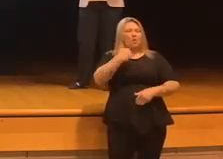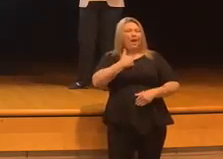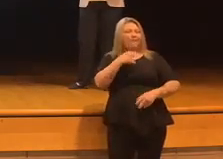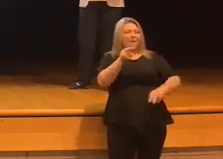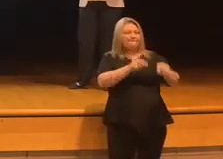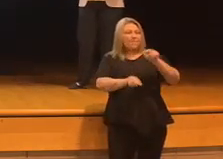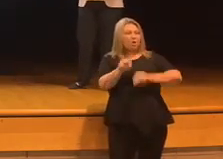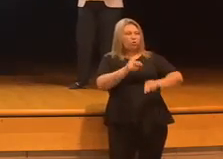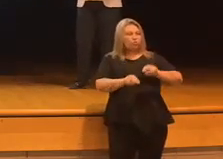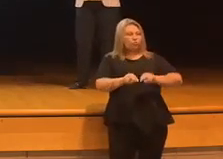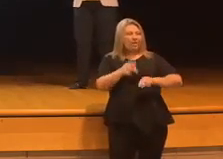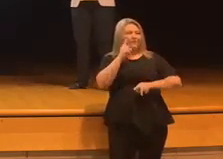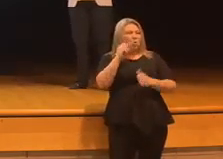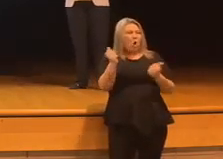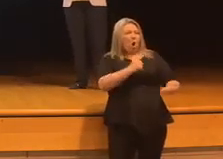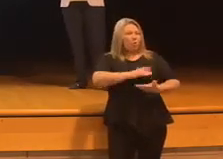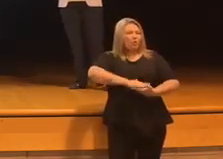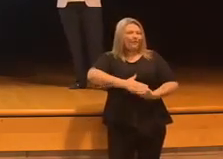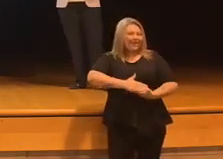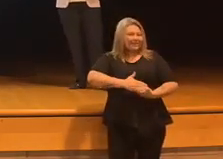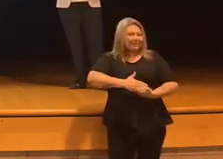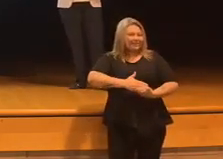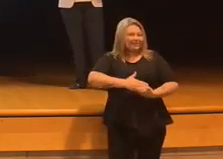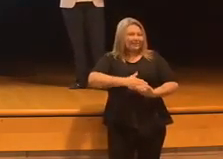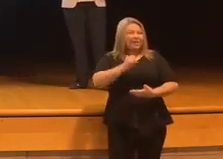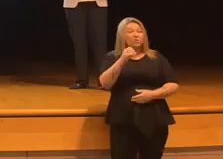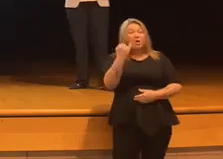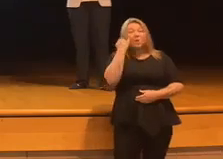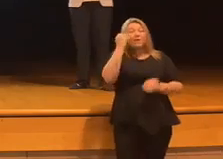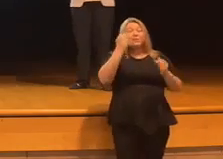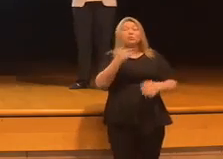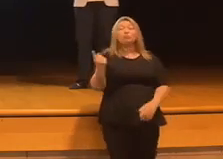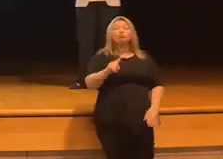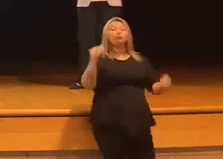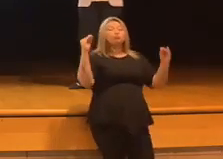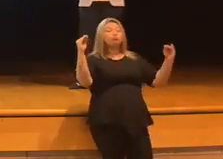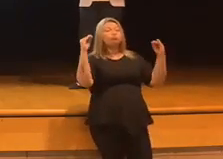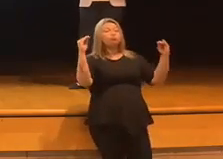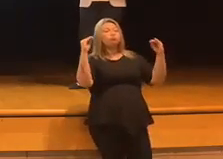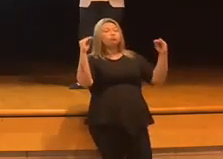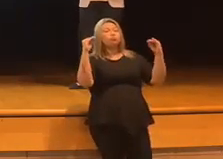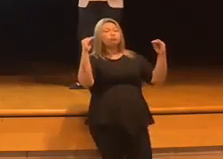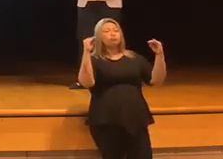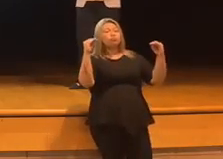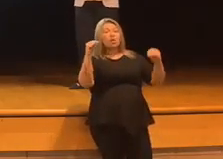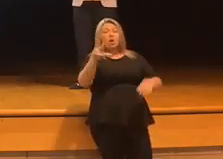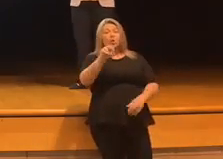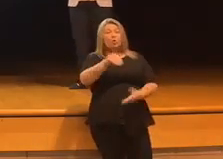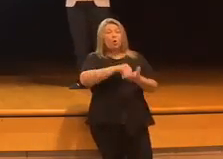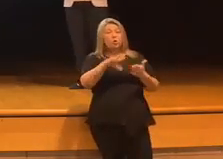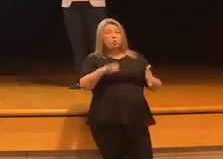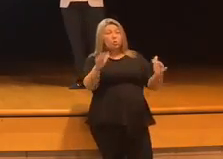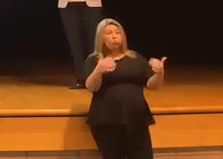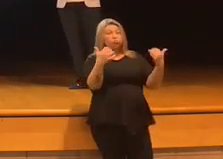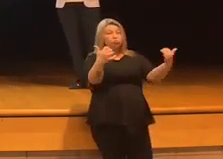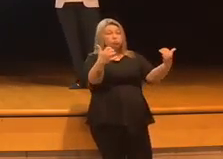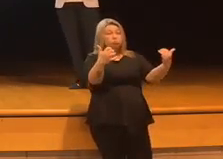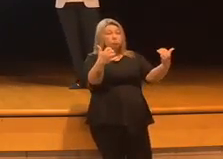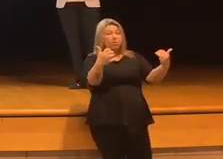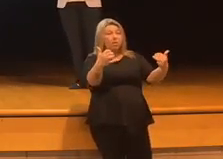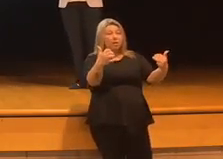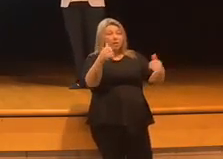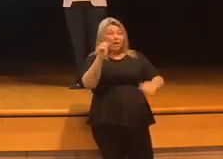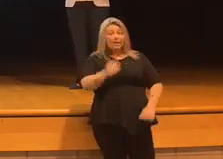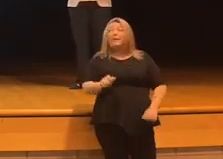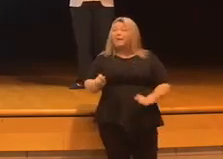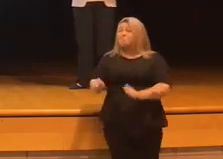monitoring of student devices. And so if a teacher is teaching a lesson, they can see, and they have 30 students in their classroom, they can see all 30 screens